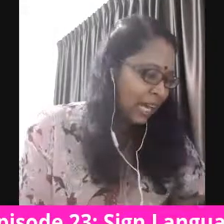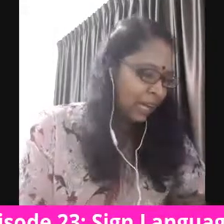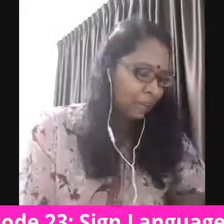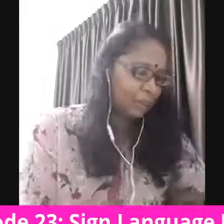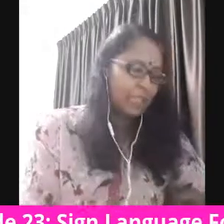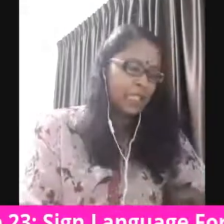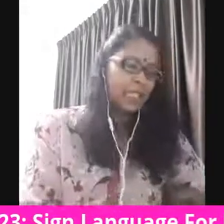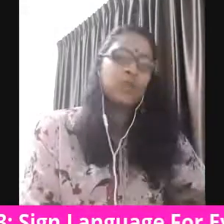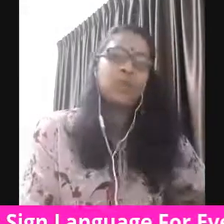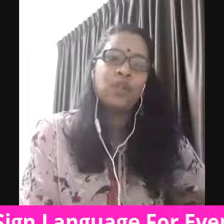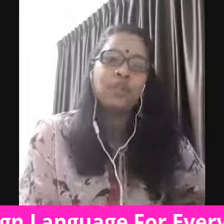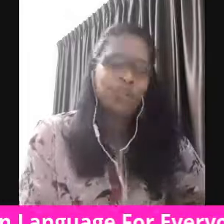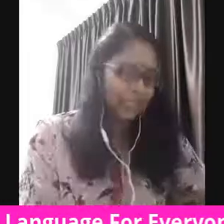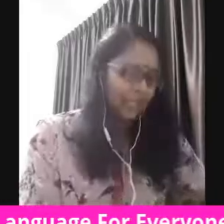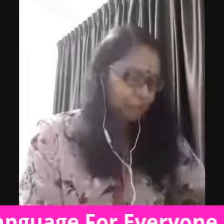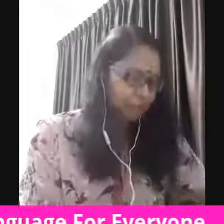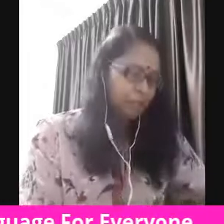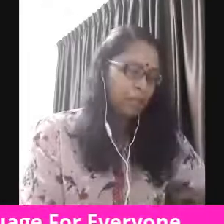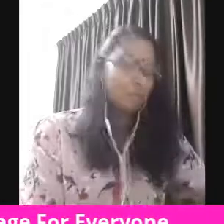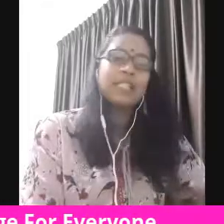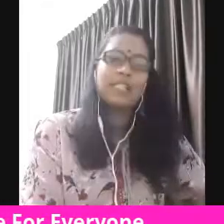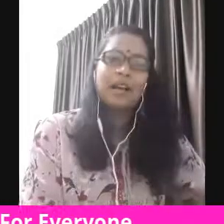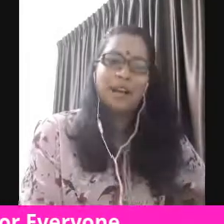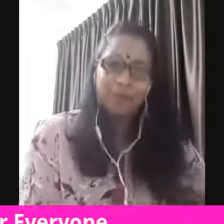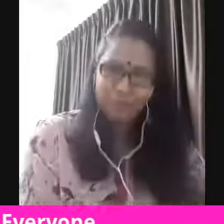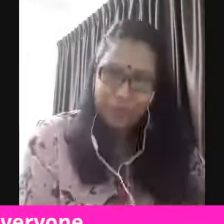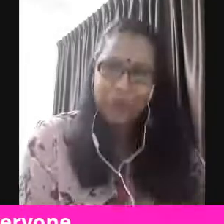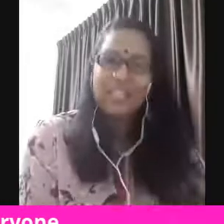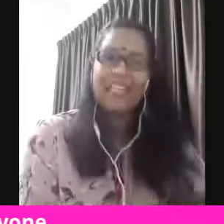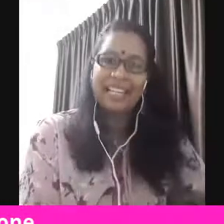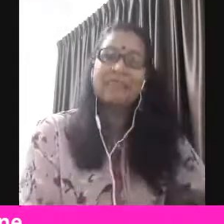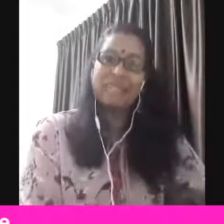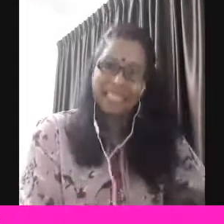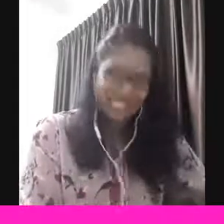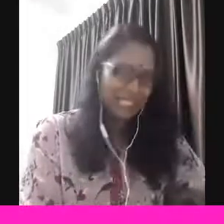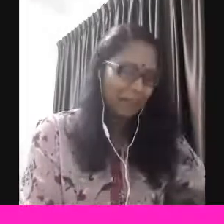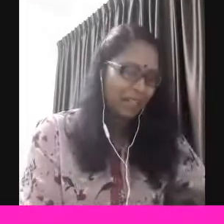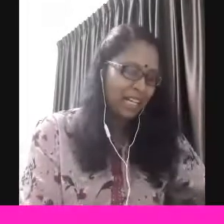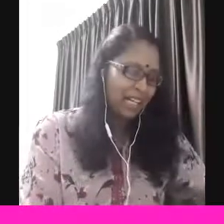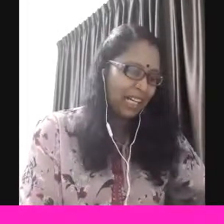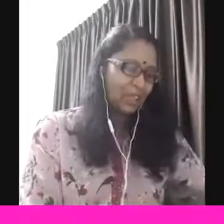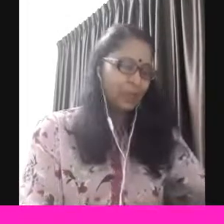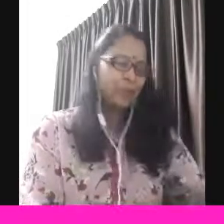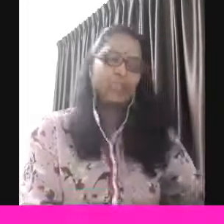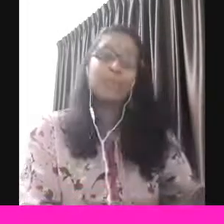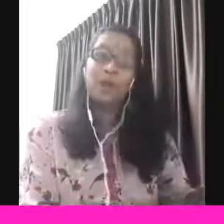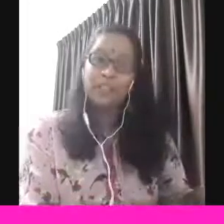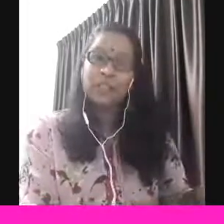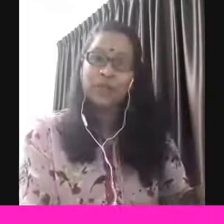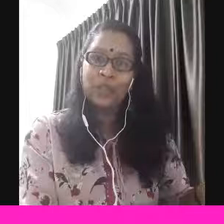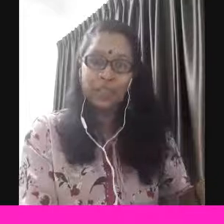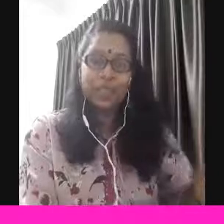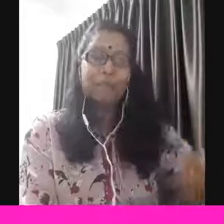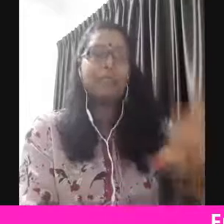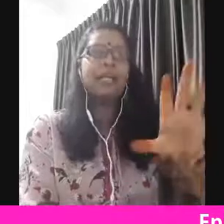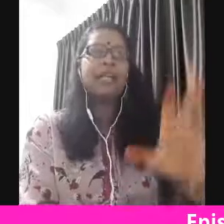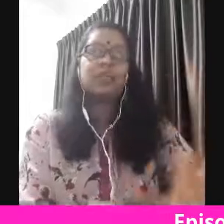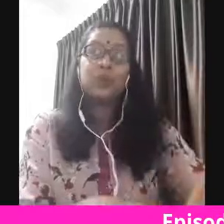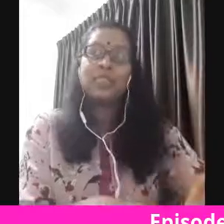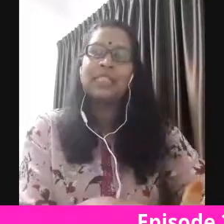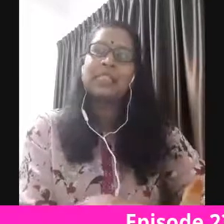students, Federation School for the Deaf, first school in Malaysia. So Okay. it was a boarding school.